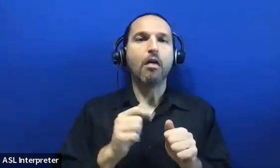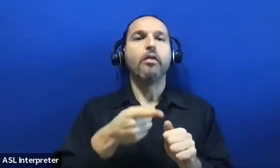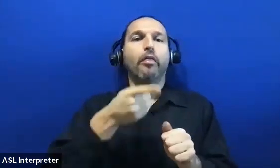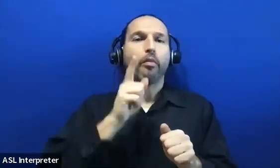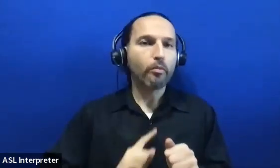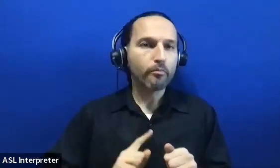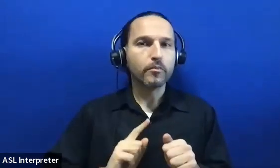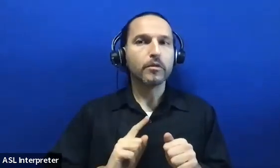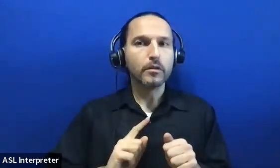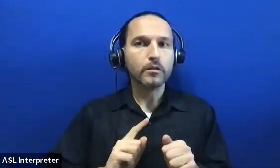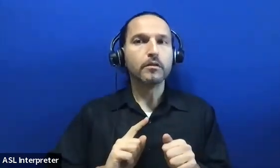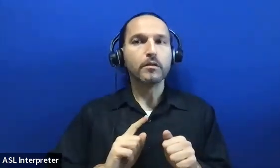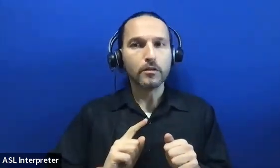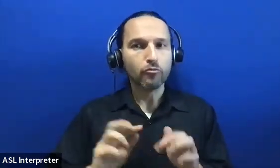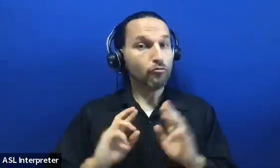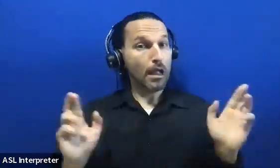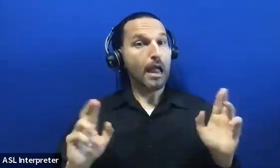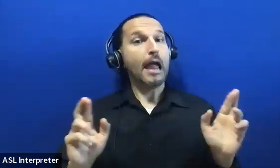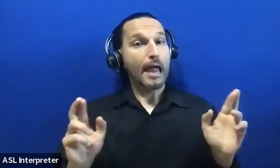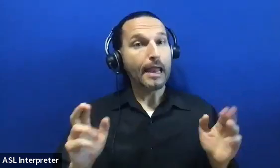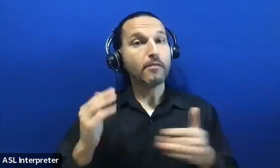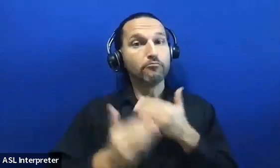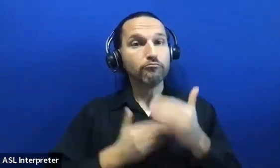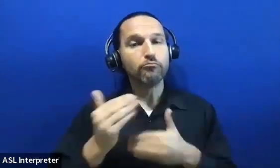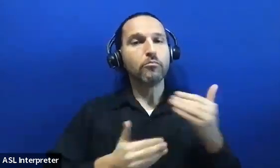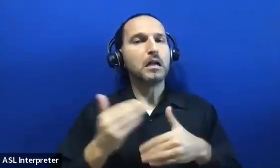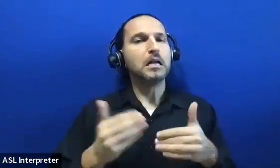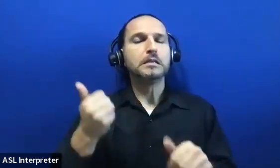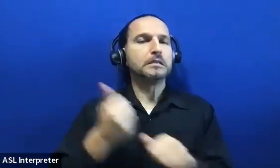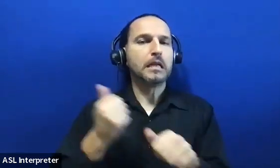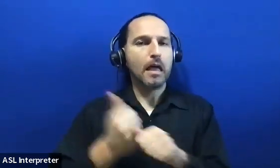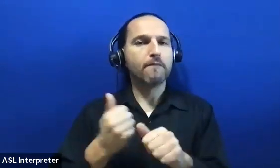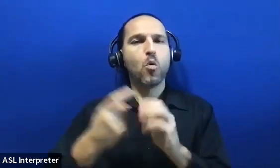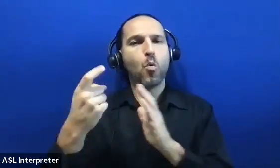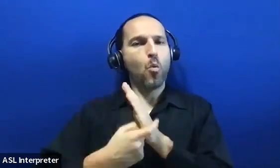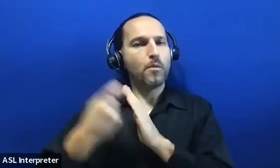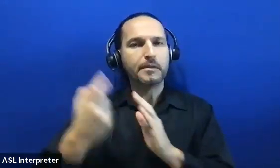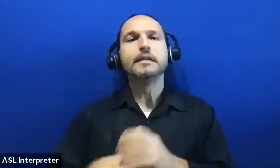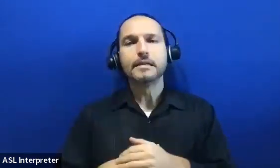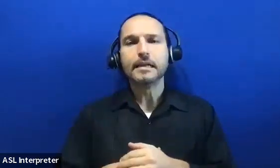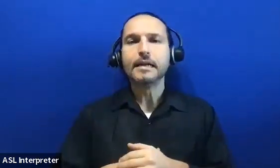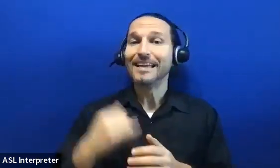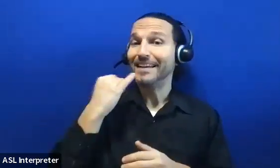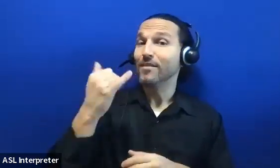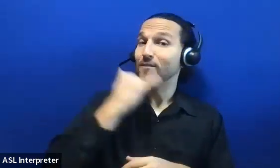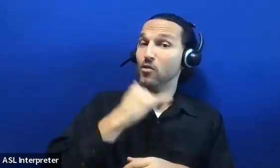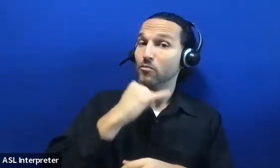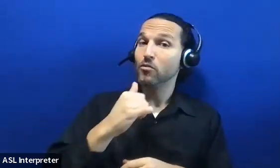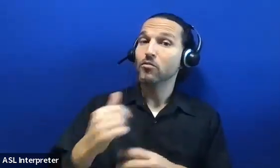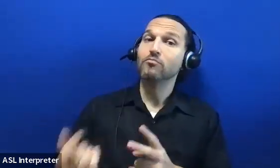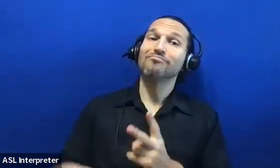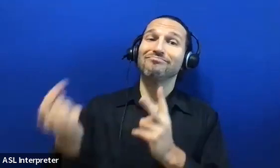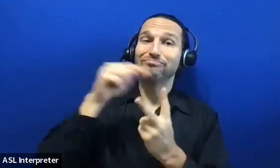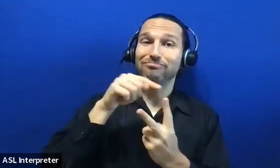actually swallow, it is more of a reflex. Like I said, if food accidentally goes towards